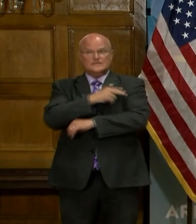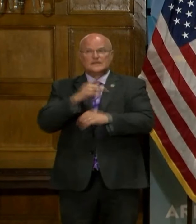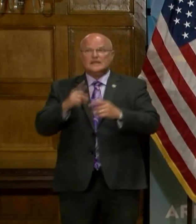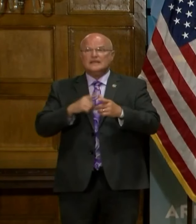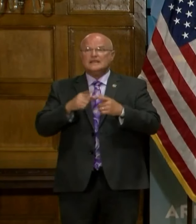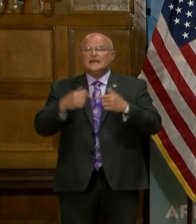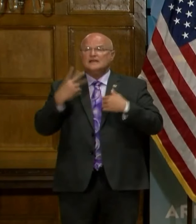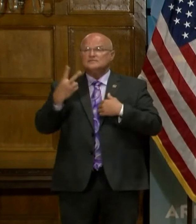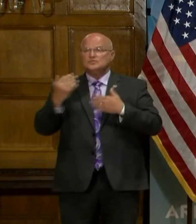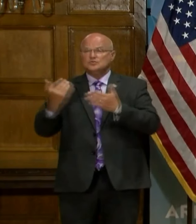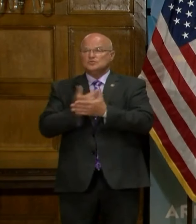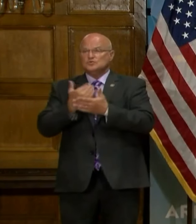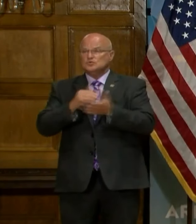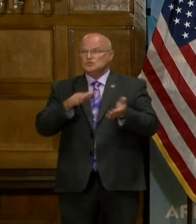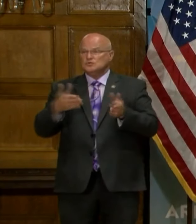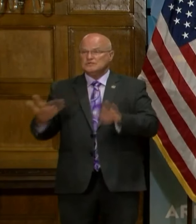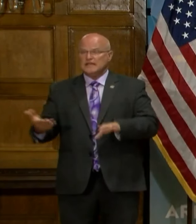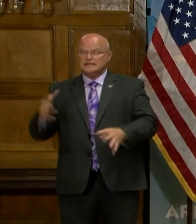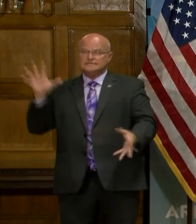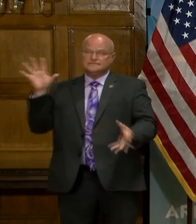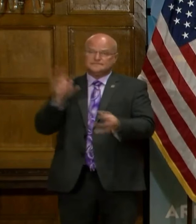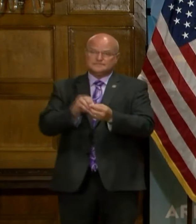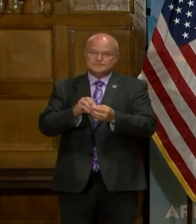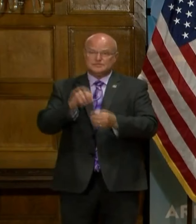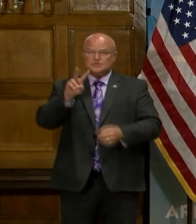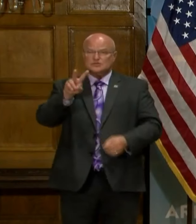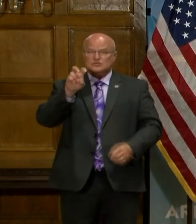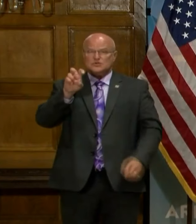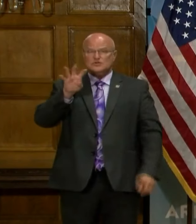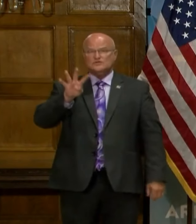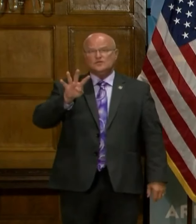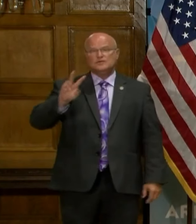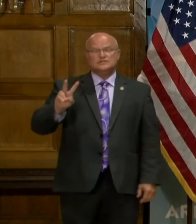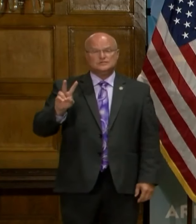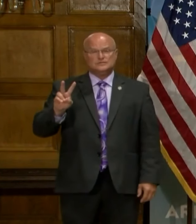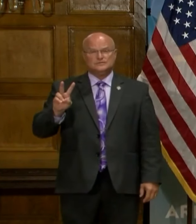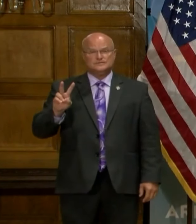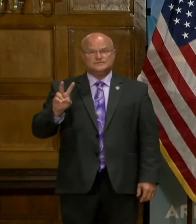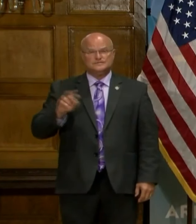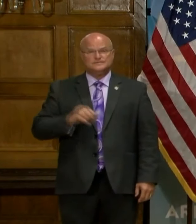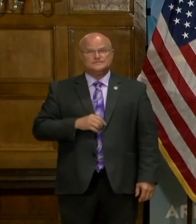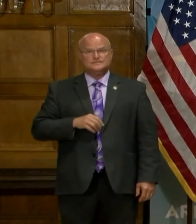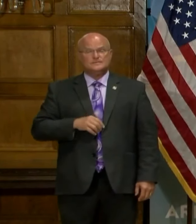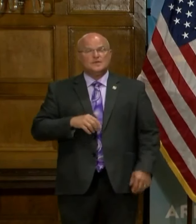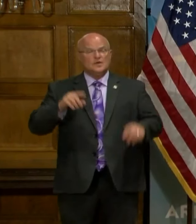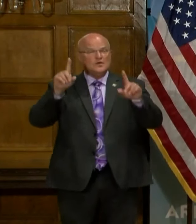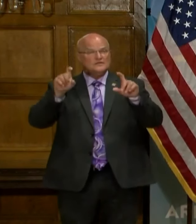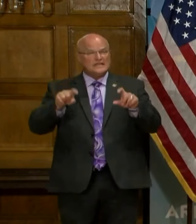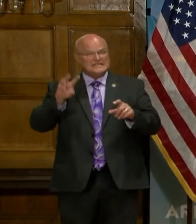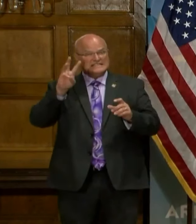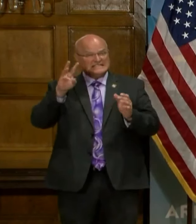we have 2 new deaths. That brings us to 242. We have tested